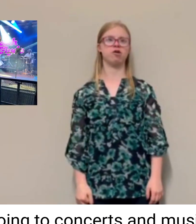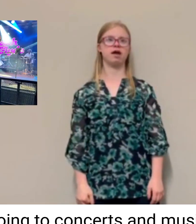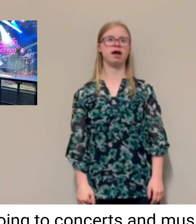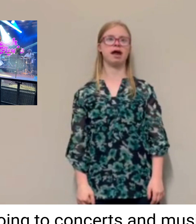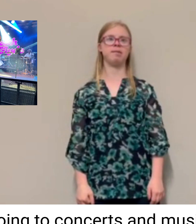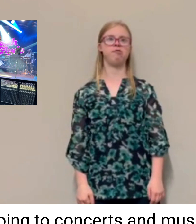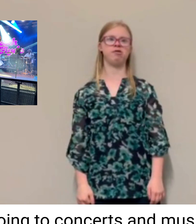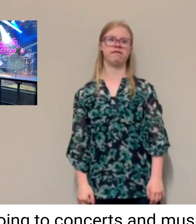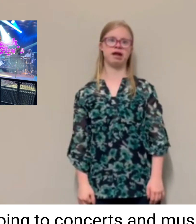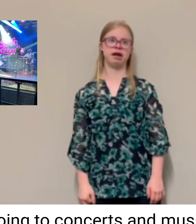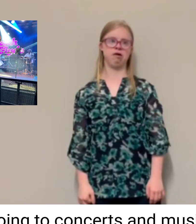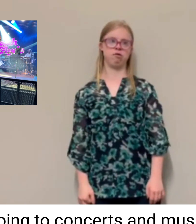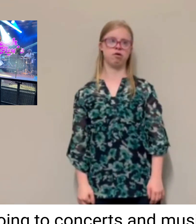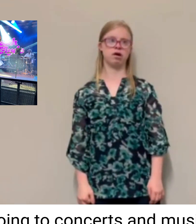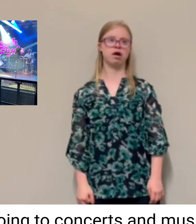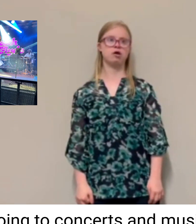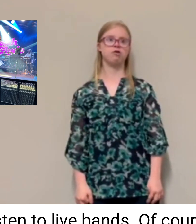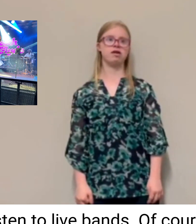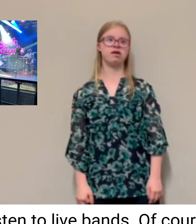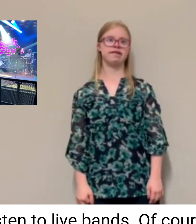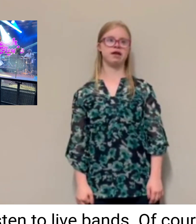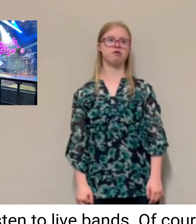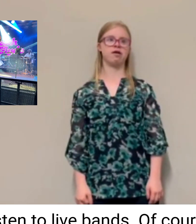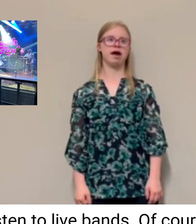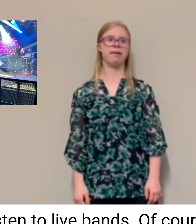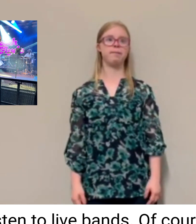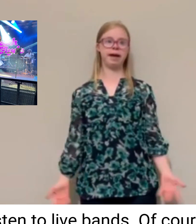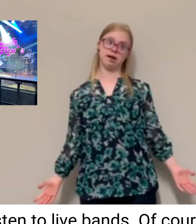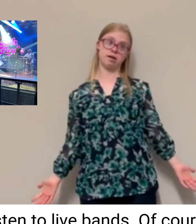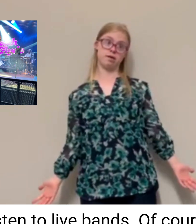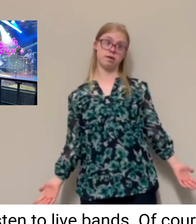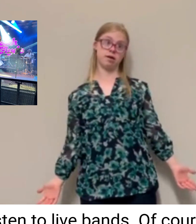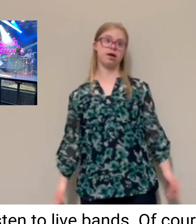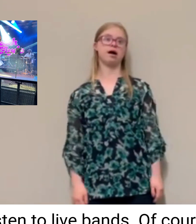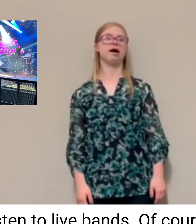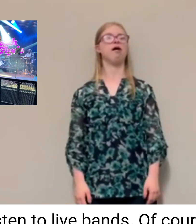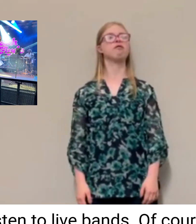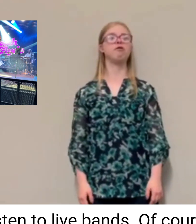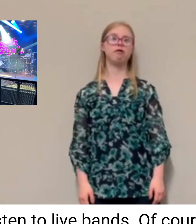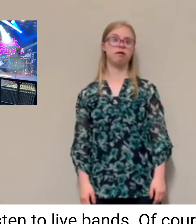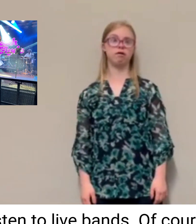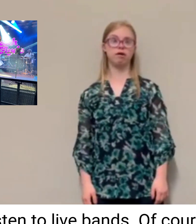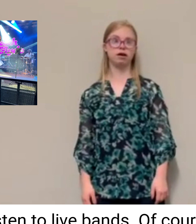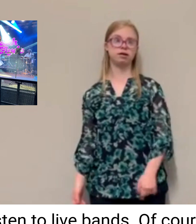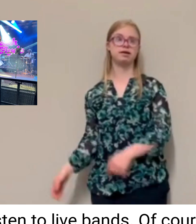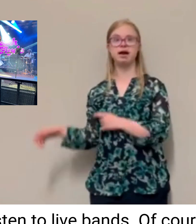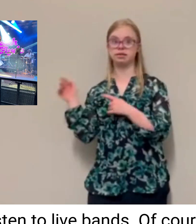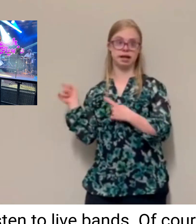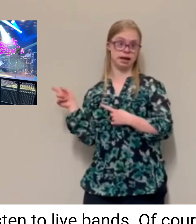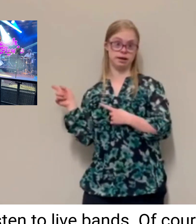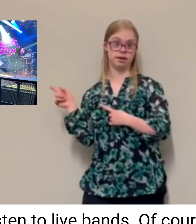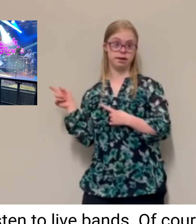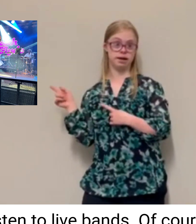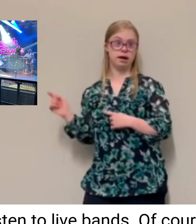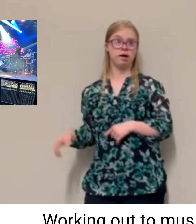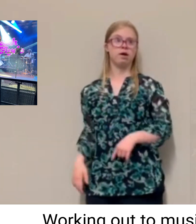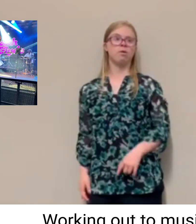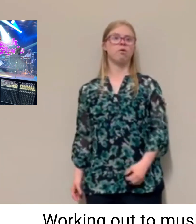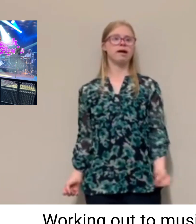and music videos to listen to my bass. Of course, dancing, working